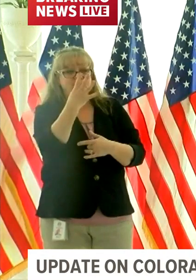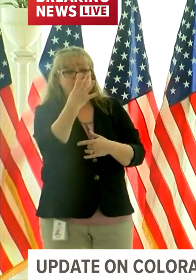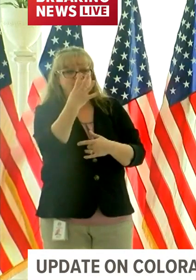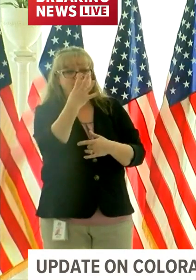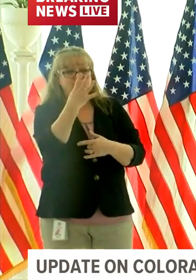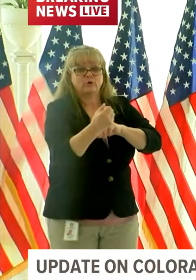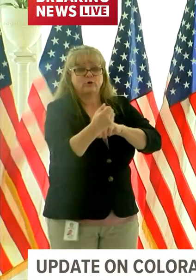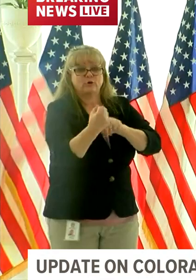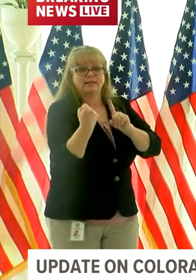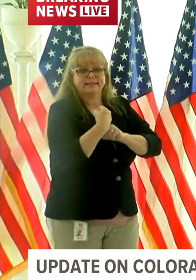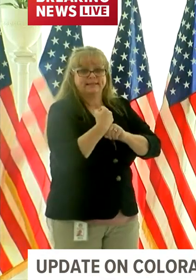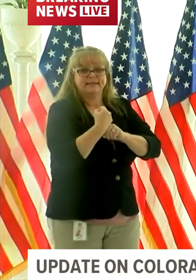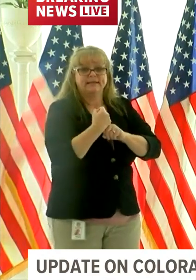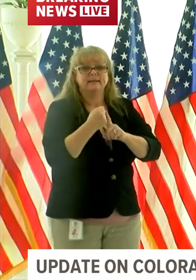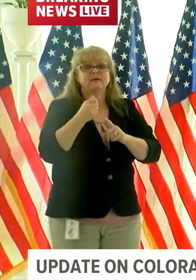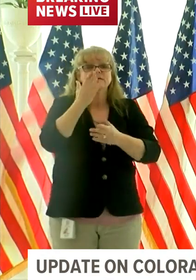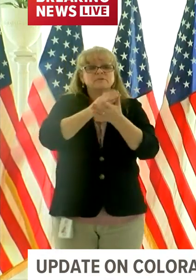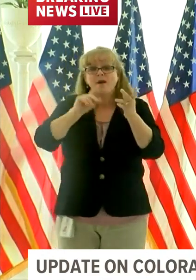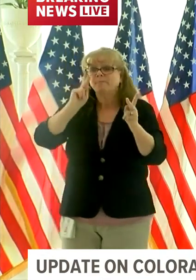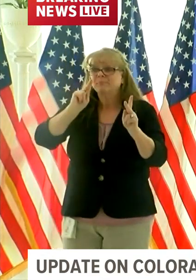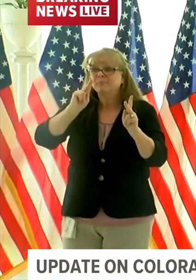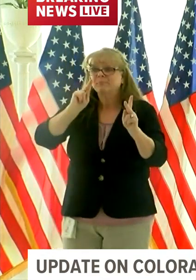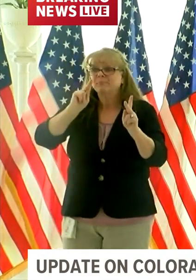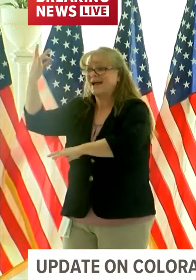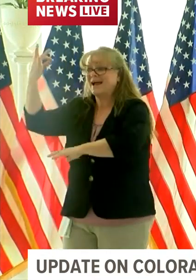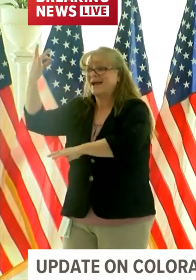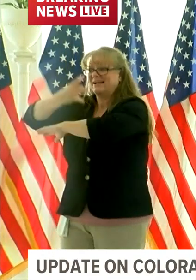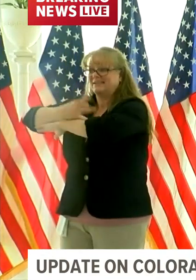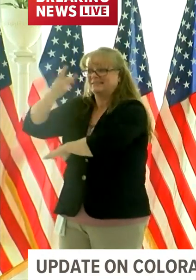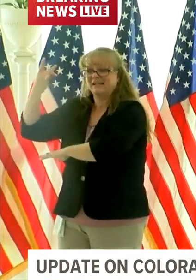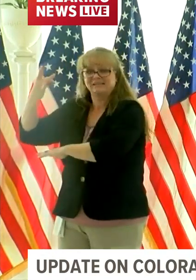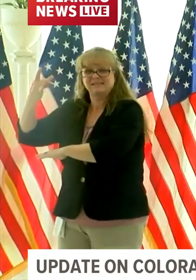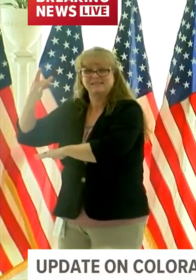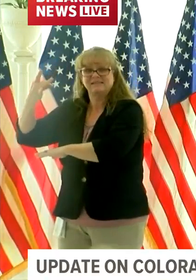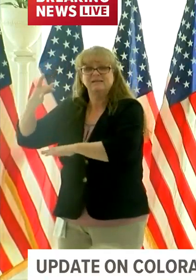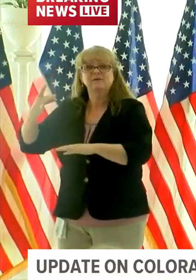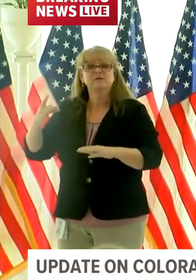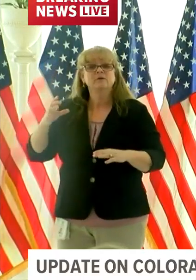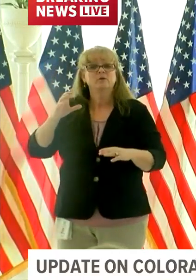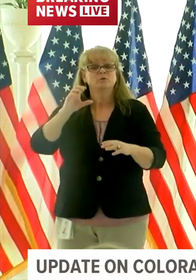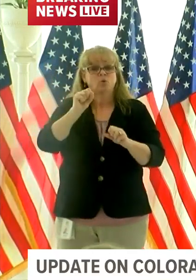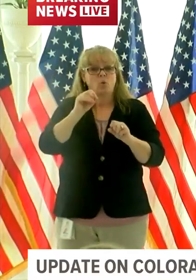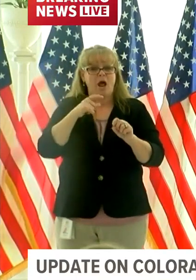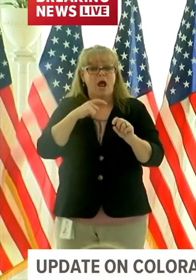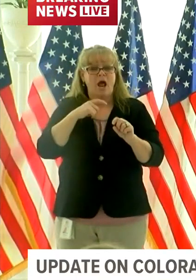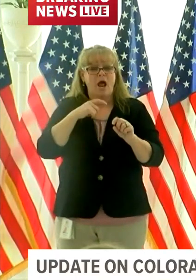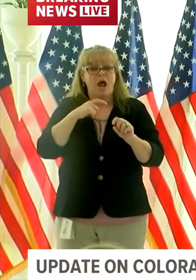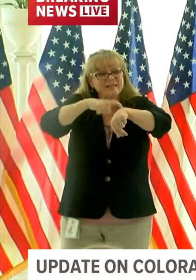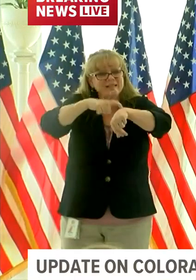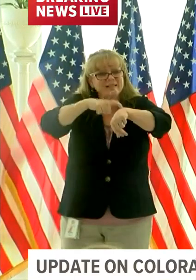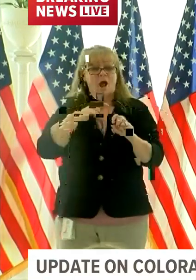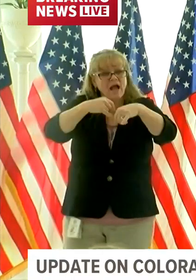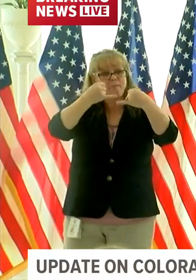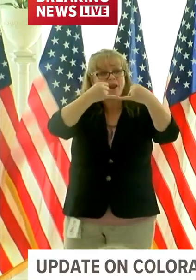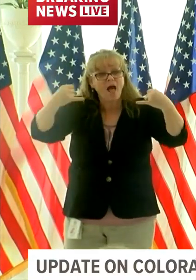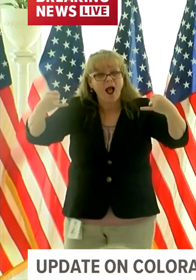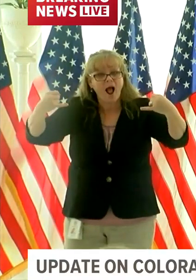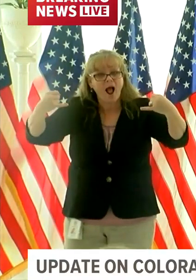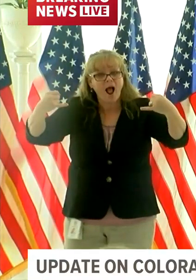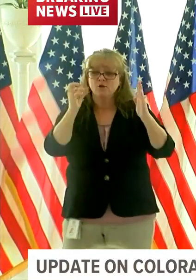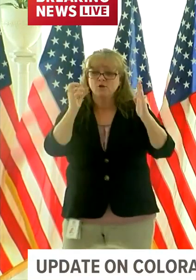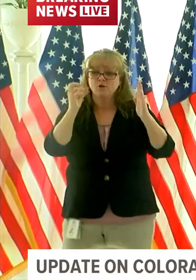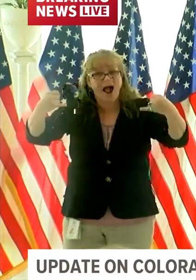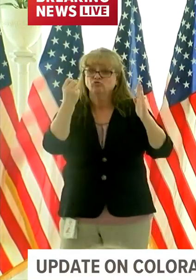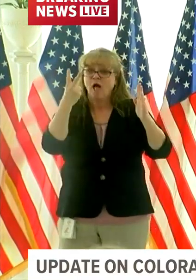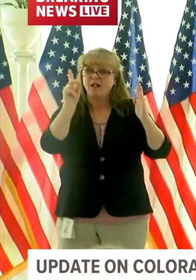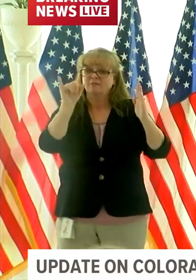need to hospitalization, 9, 10, 11 days as well. So we will see the impact of